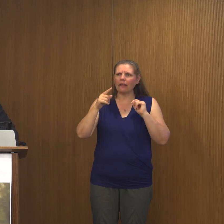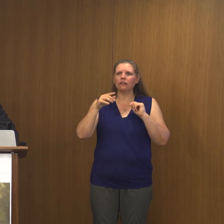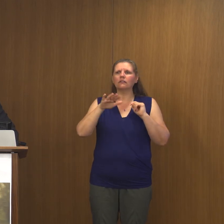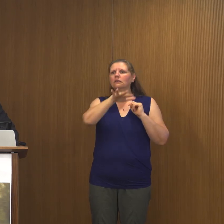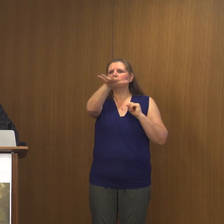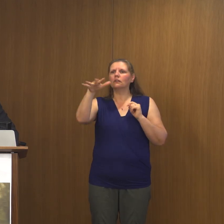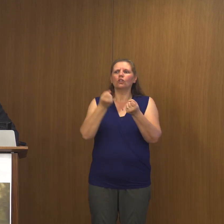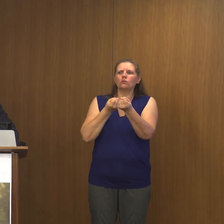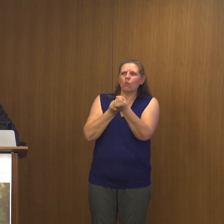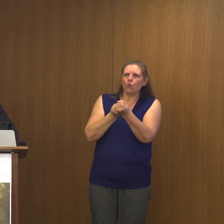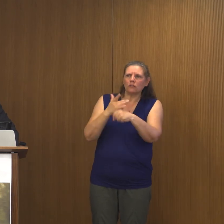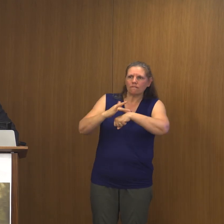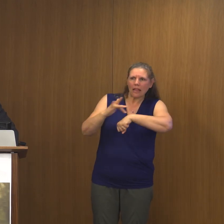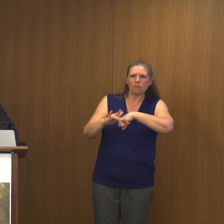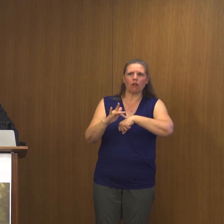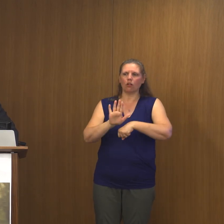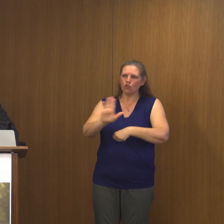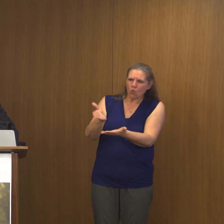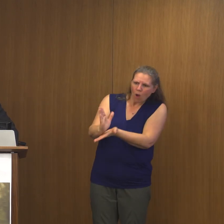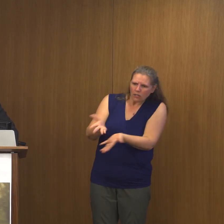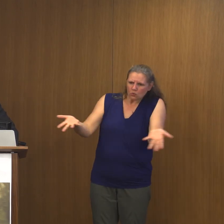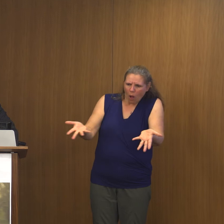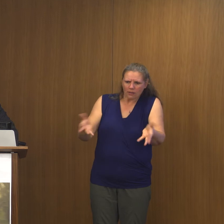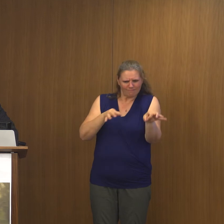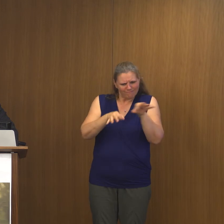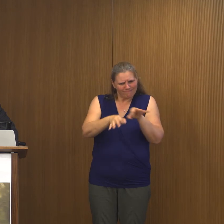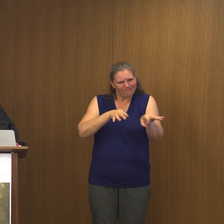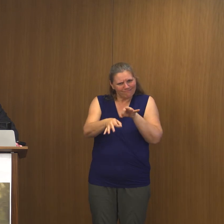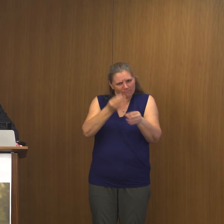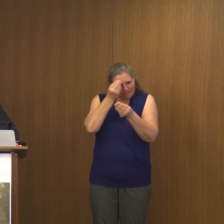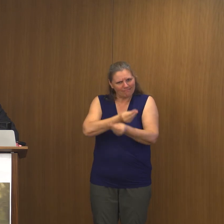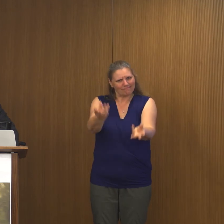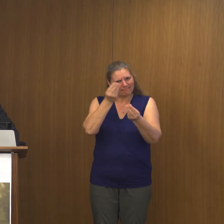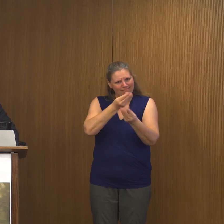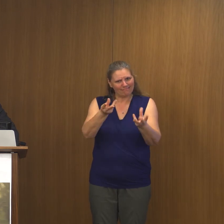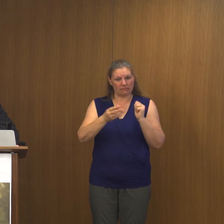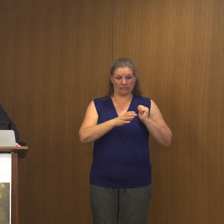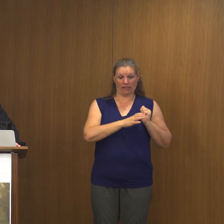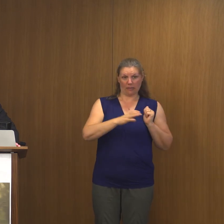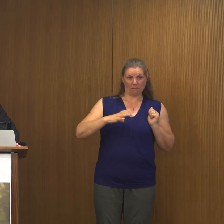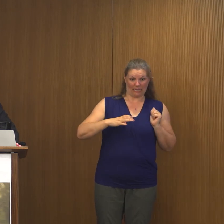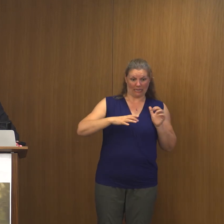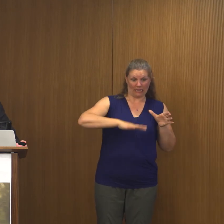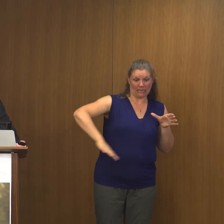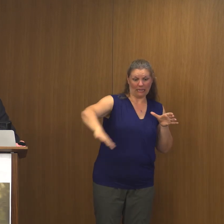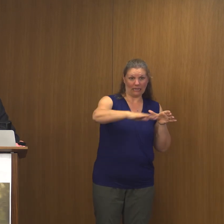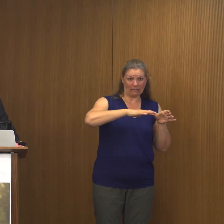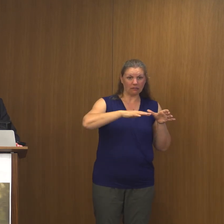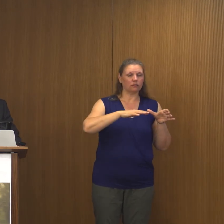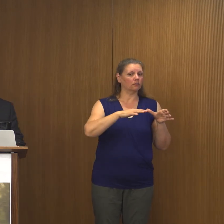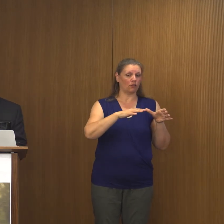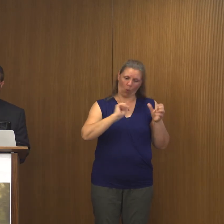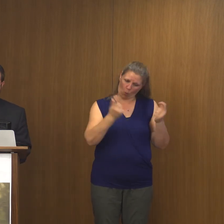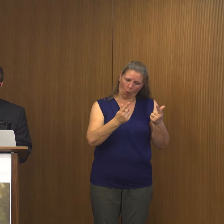rights for individuals are. And like I said, the committee is comprised of individuals that are